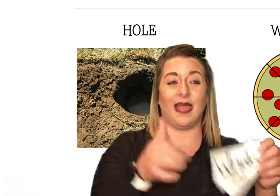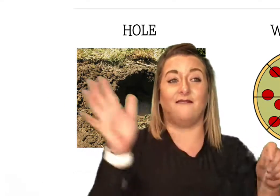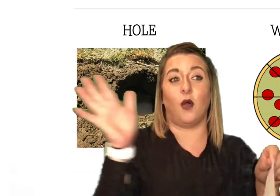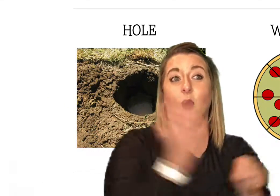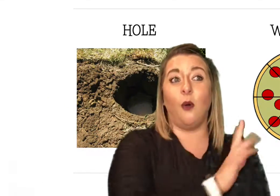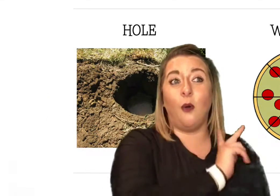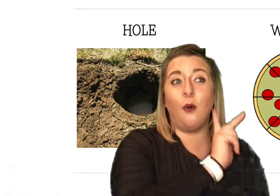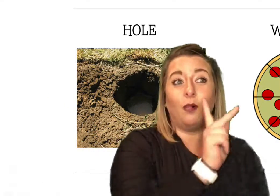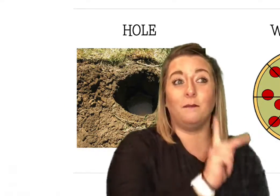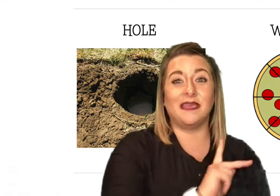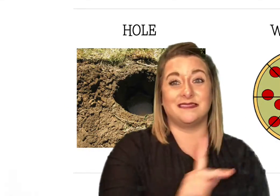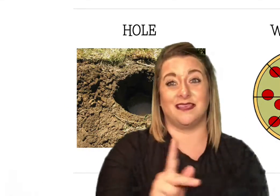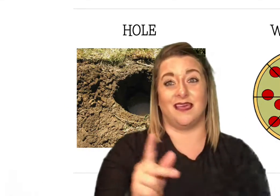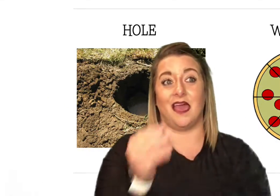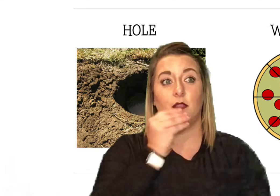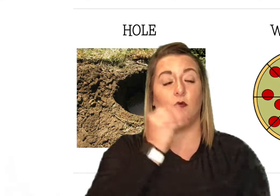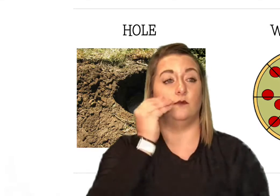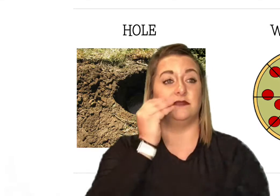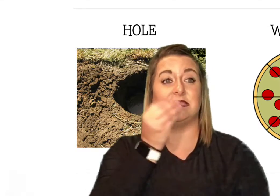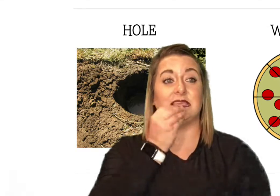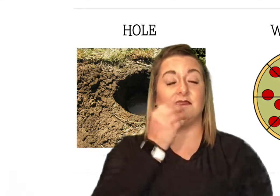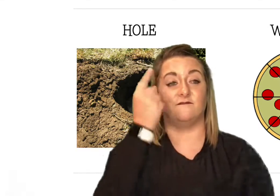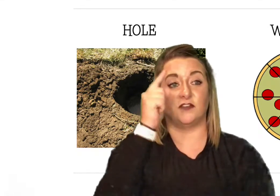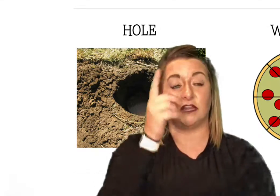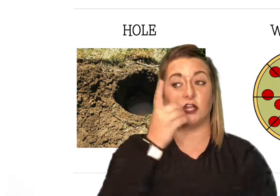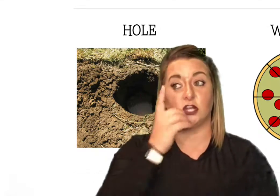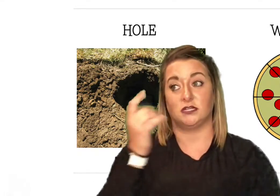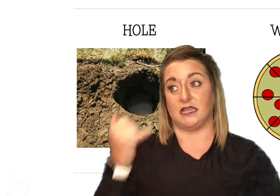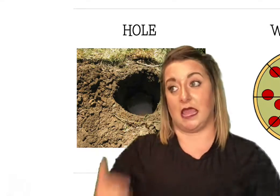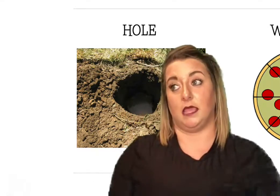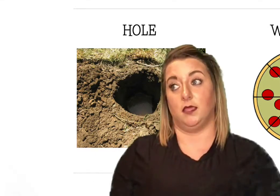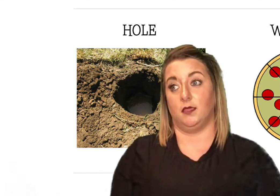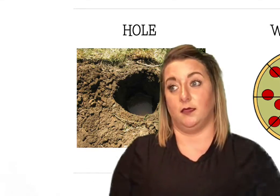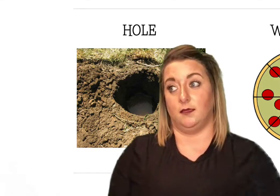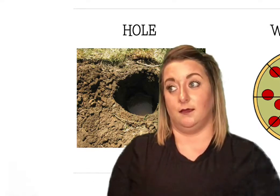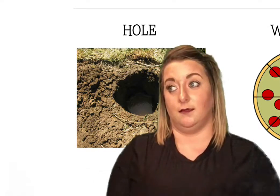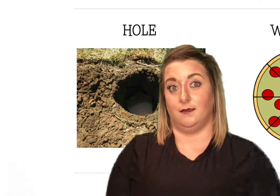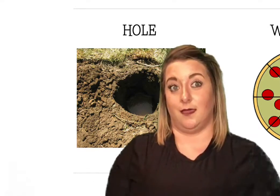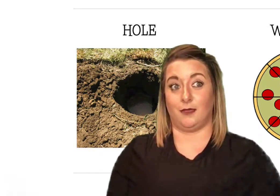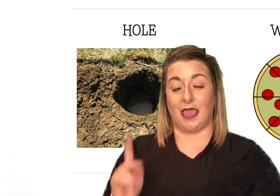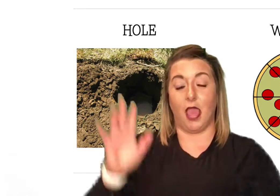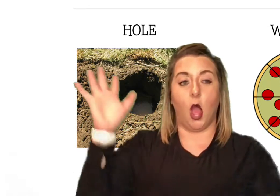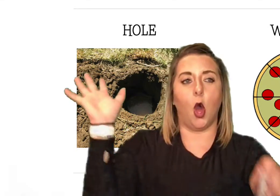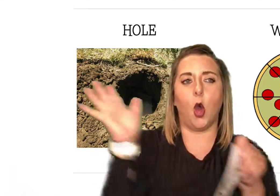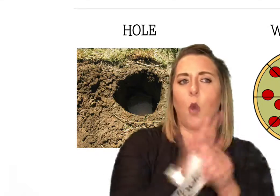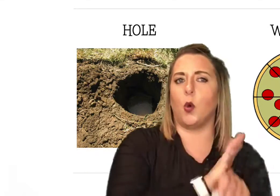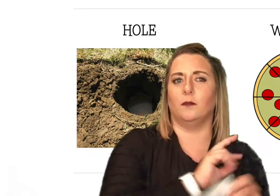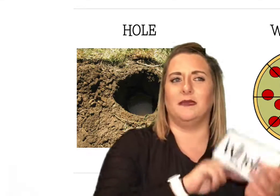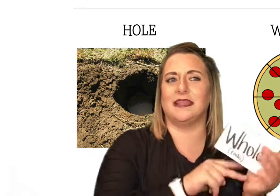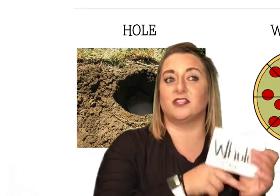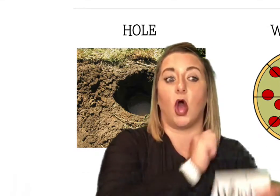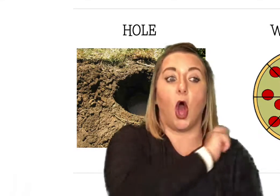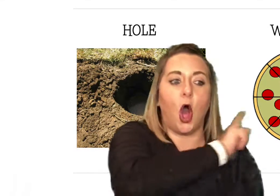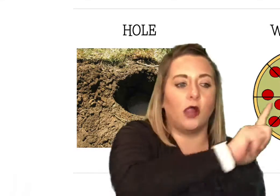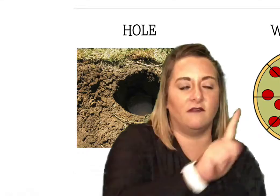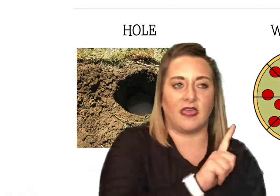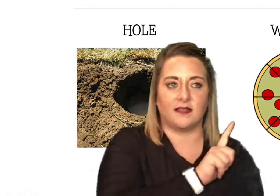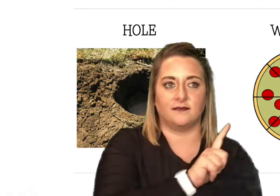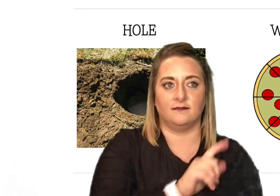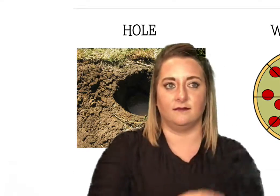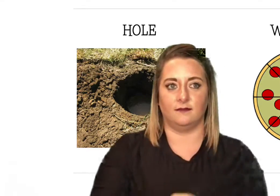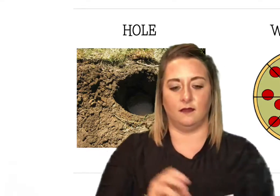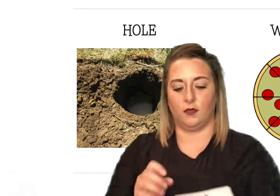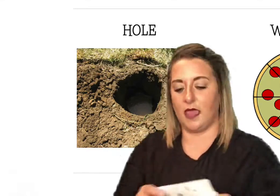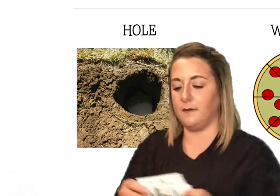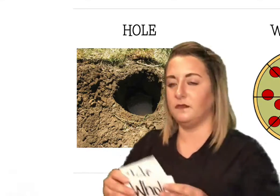Or we have a whole pizza at home to eat for dinner today, okay? Whole means all of